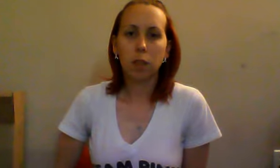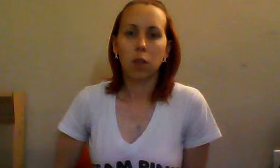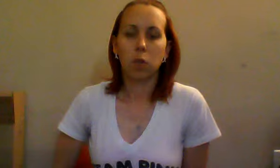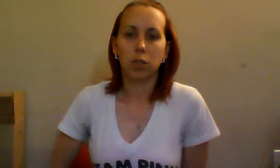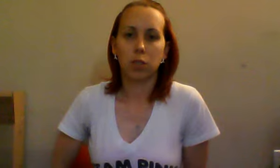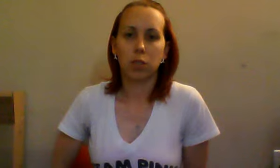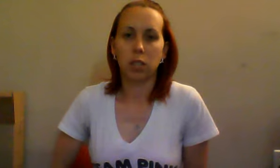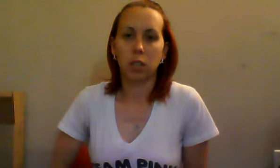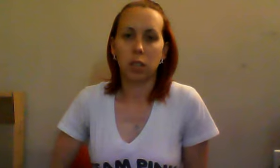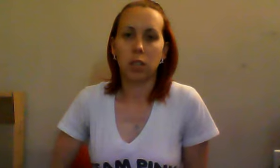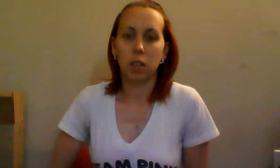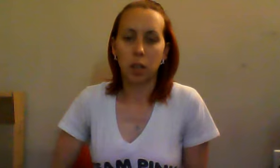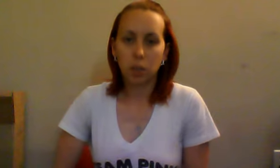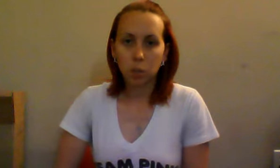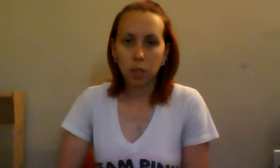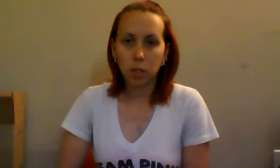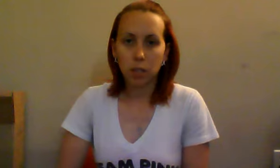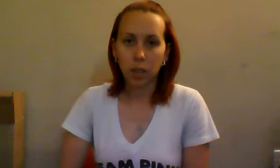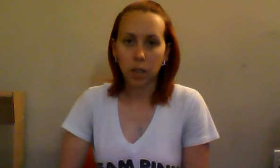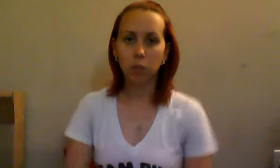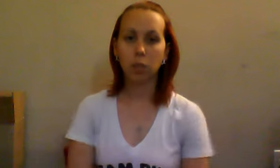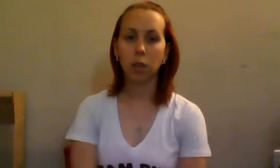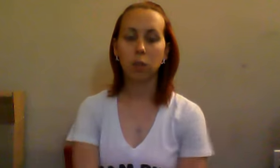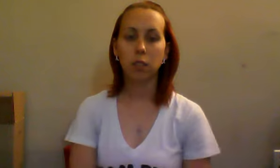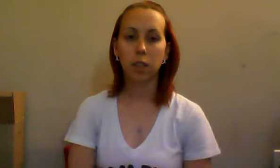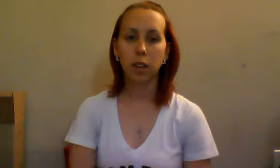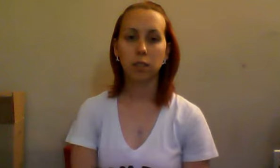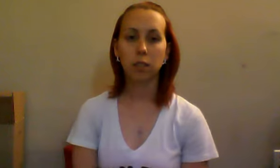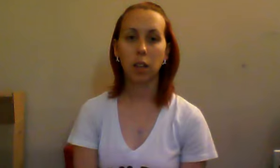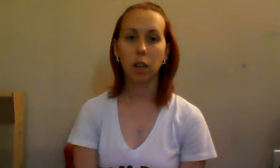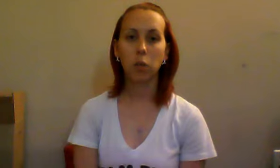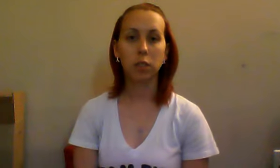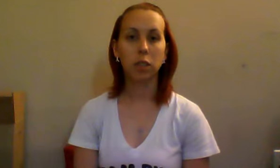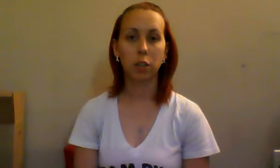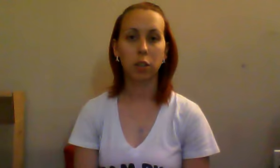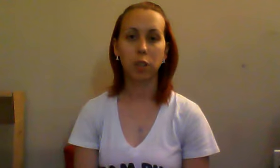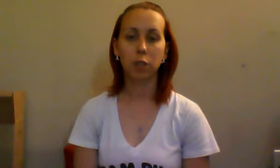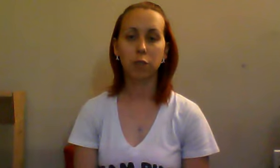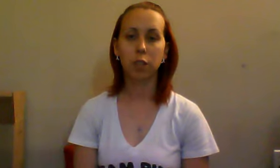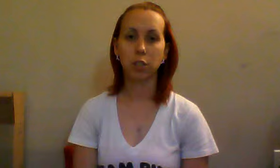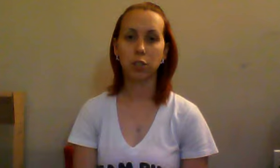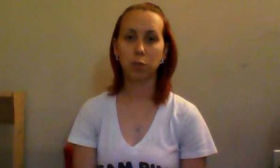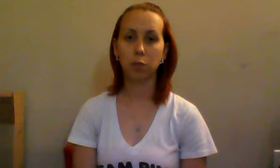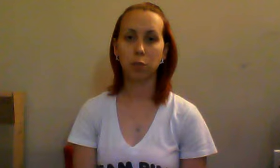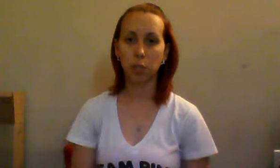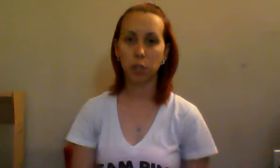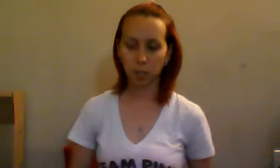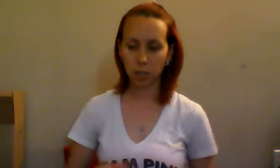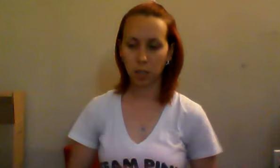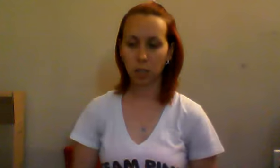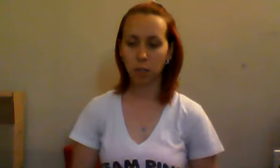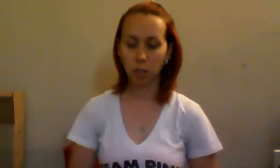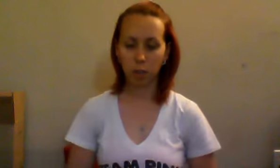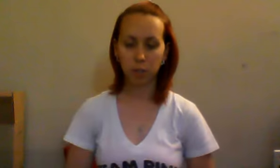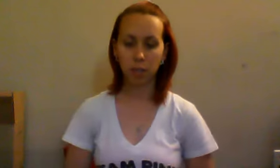When a student is done with an assignment or done with a task, they will want to tell you that they're finished. So for finished, this is another sign that's